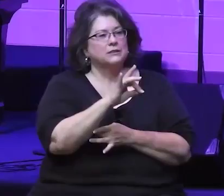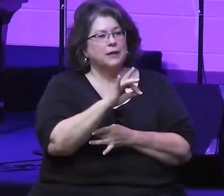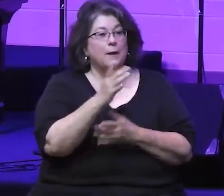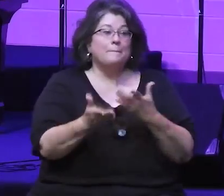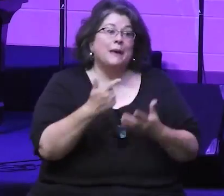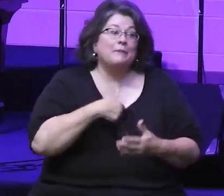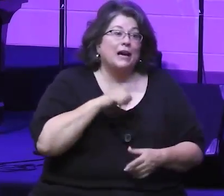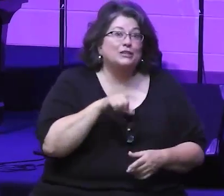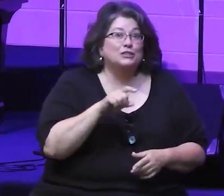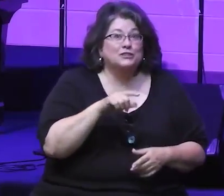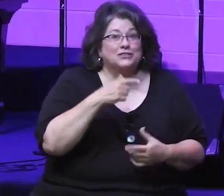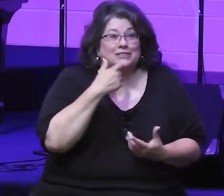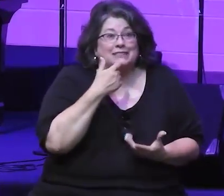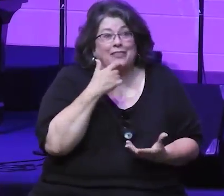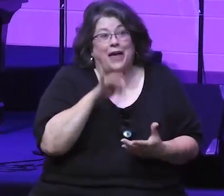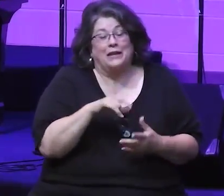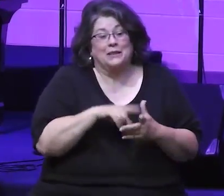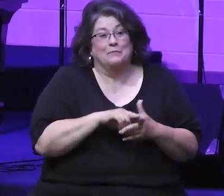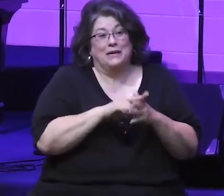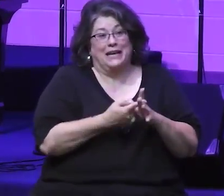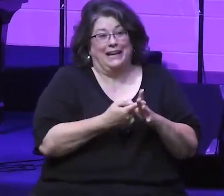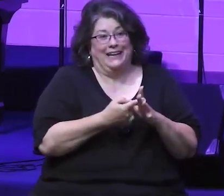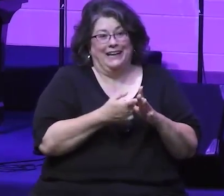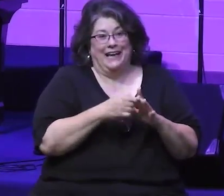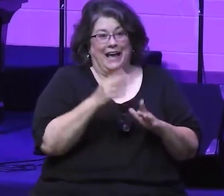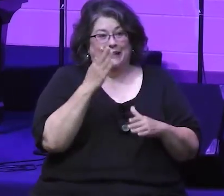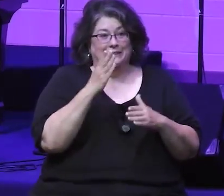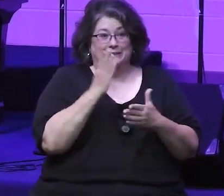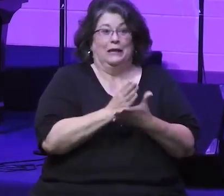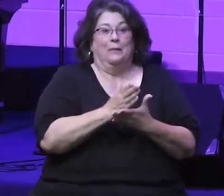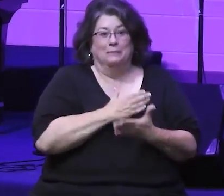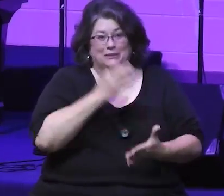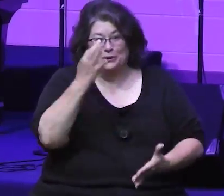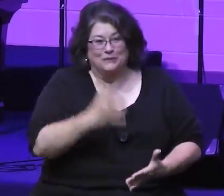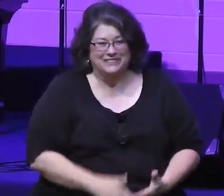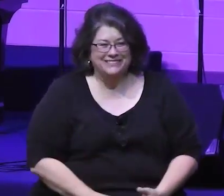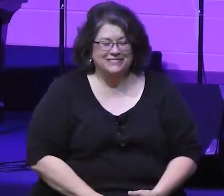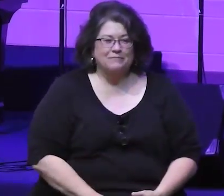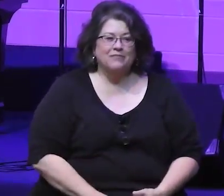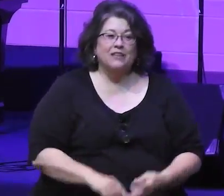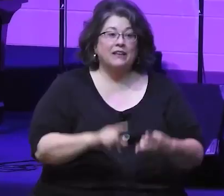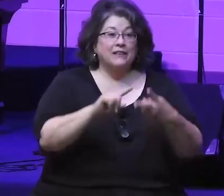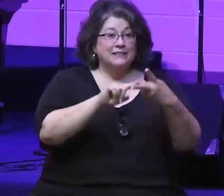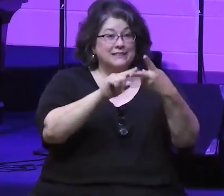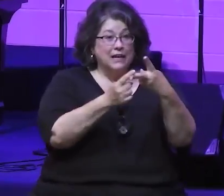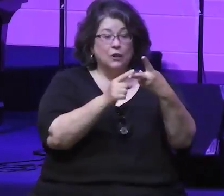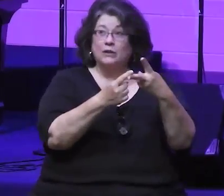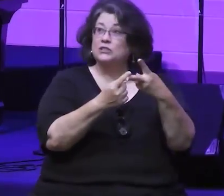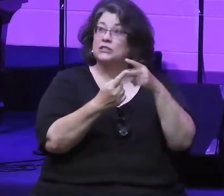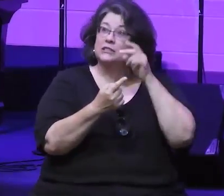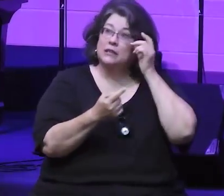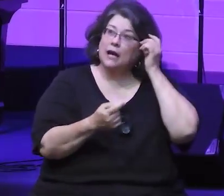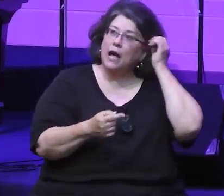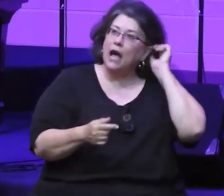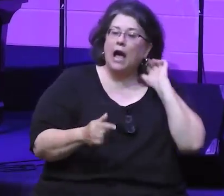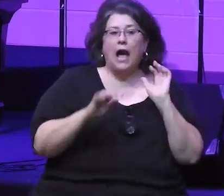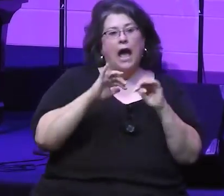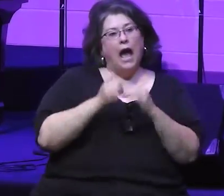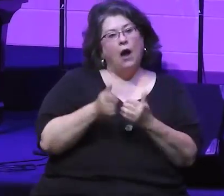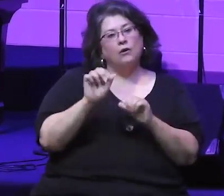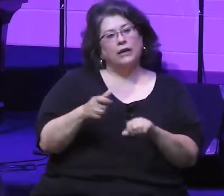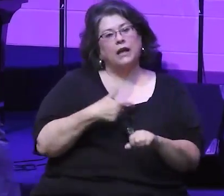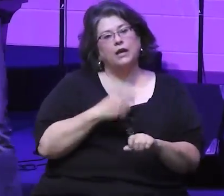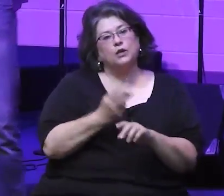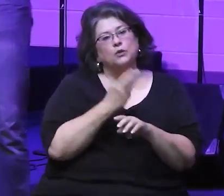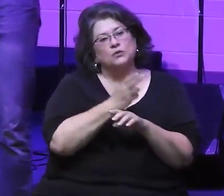would have been a lot better than what I just did. And then the second question is, how should I use it to love God and love